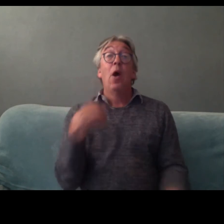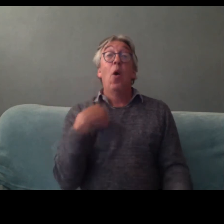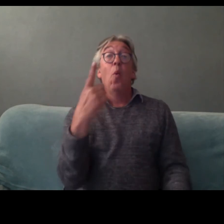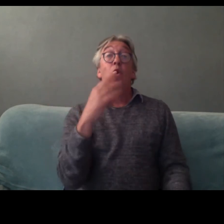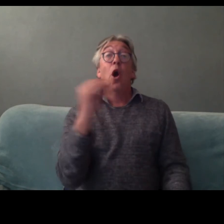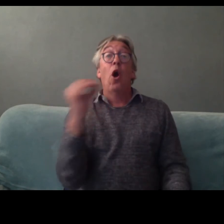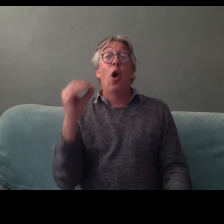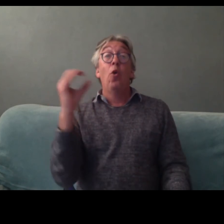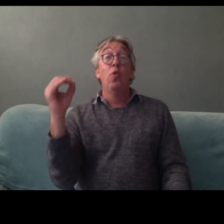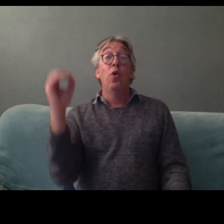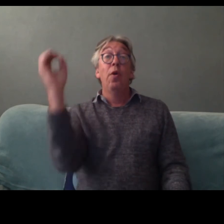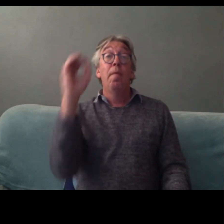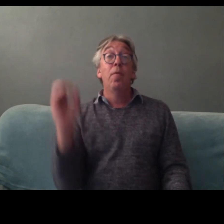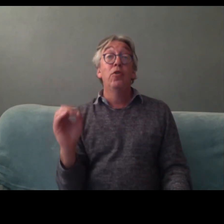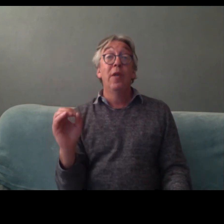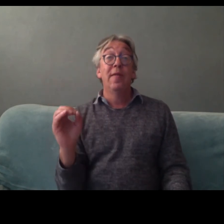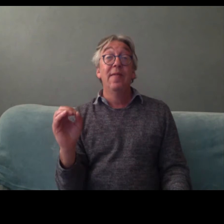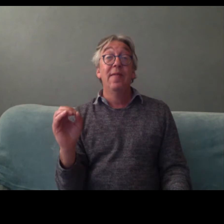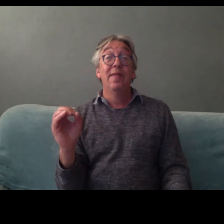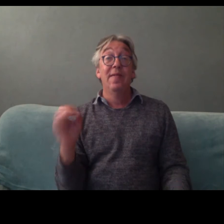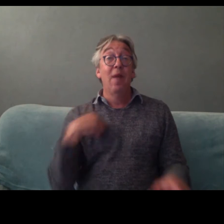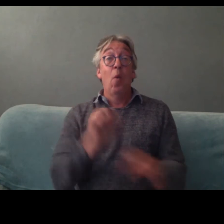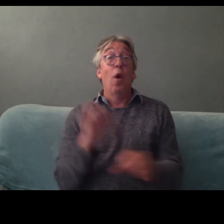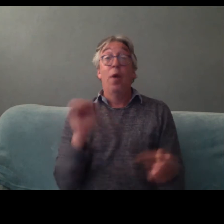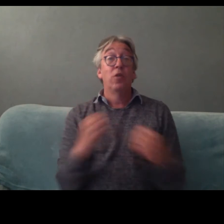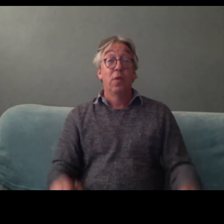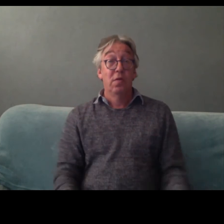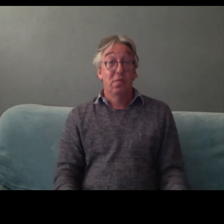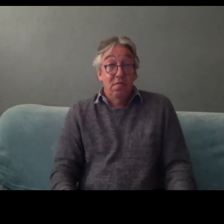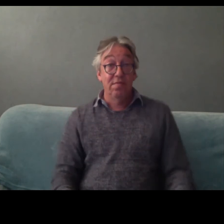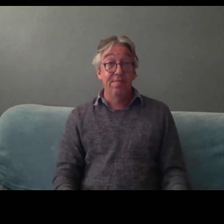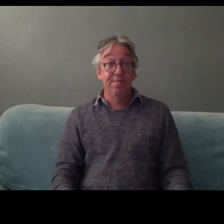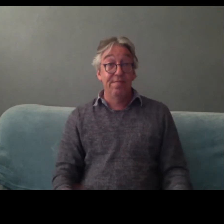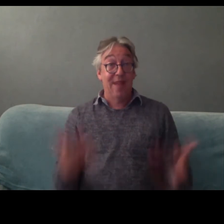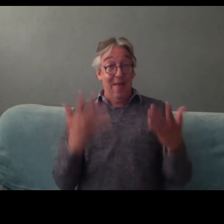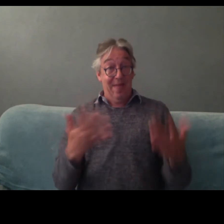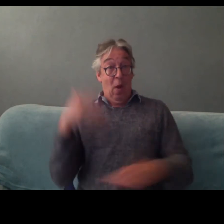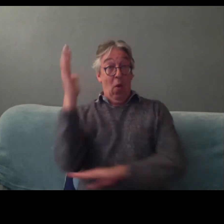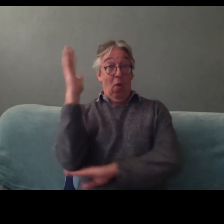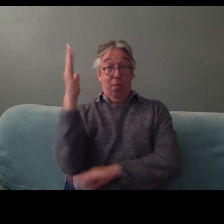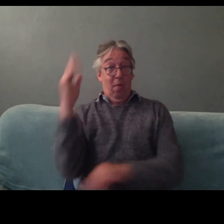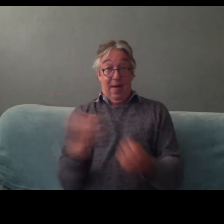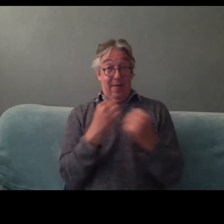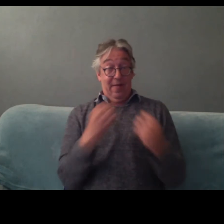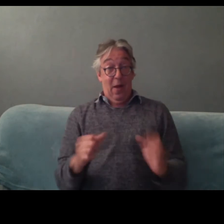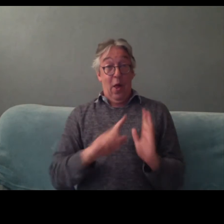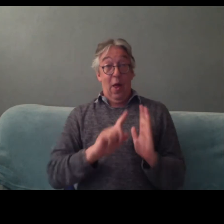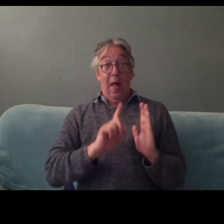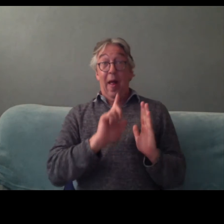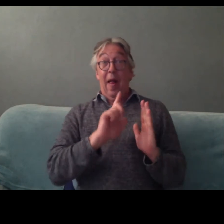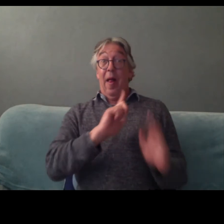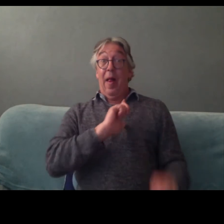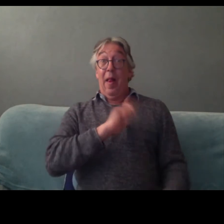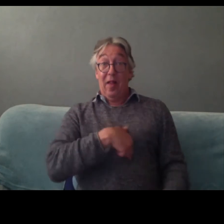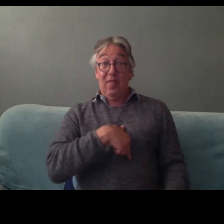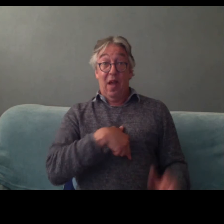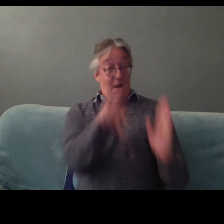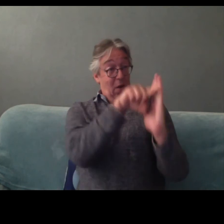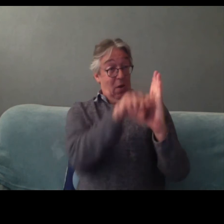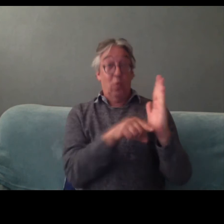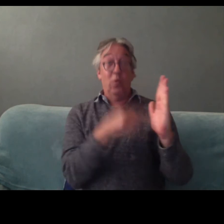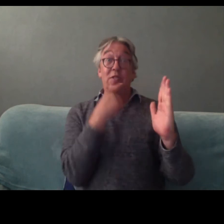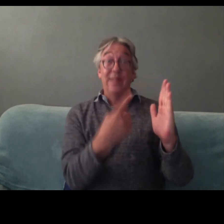cannot speak with you now because I'm not able to work, according our Latvian assessment of disabilities. It